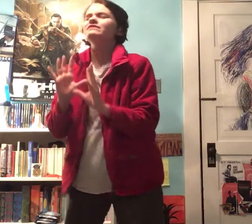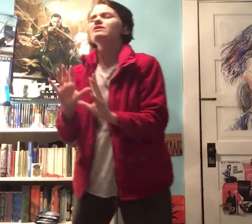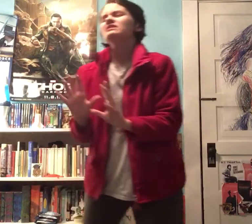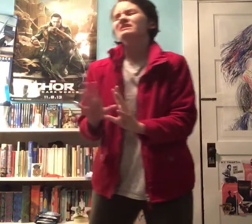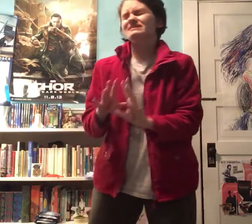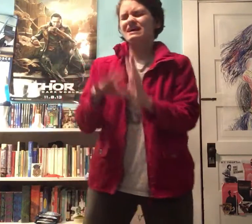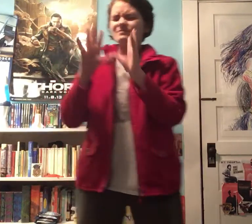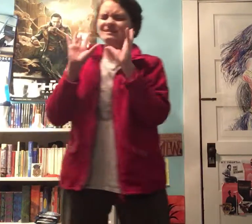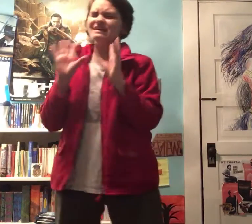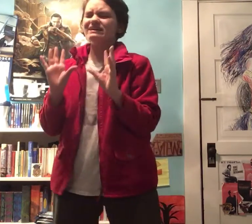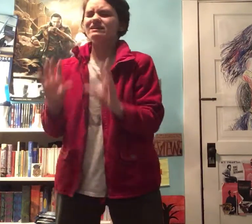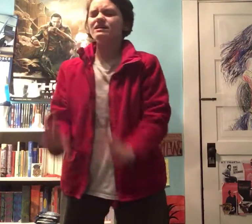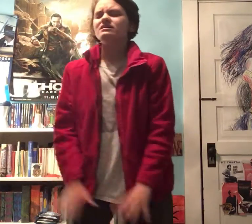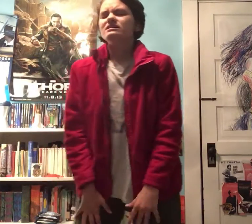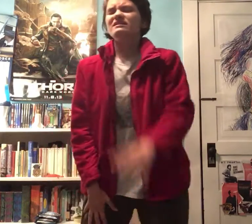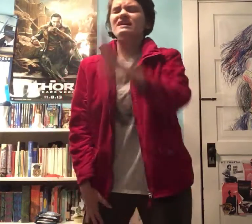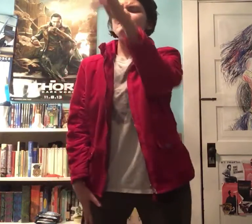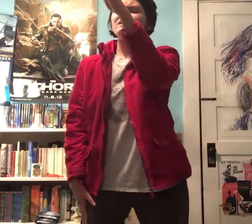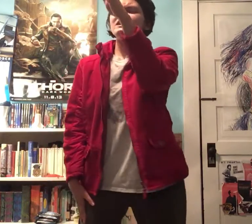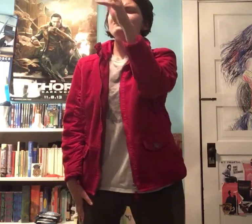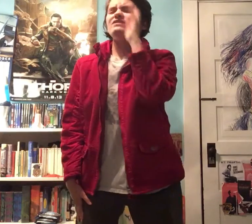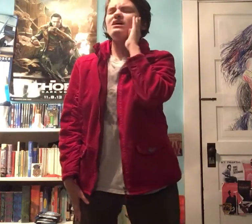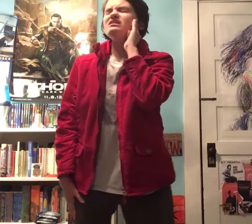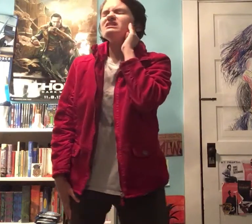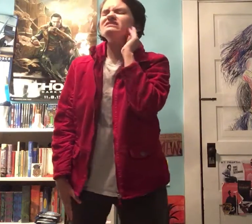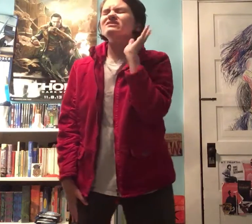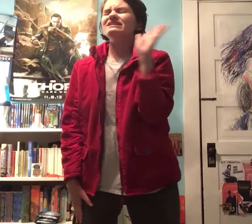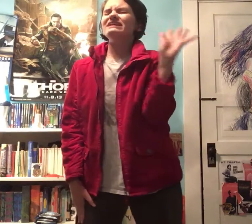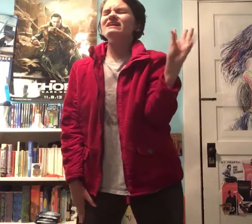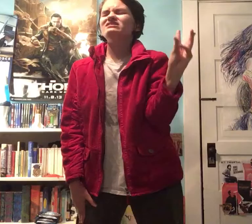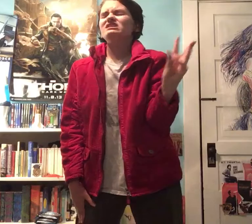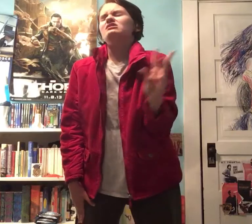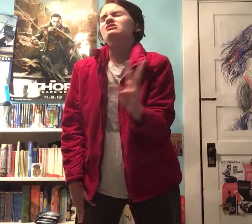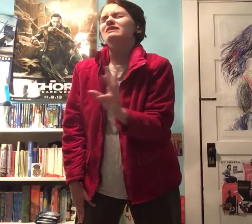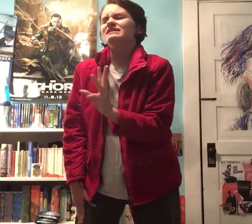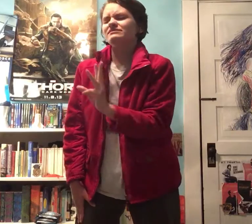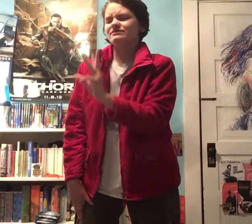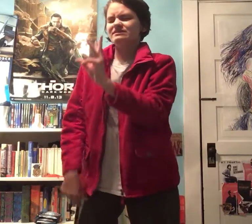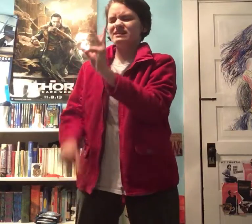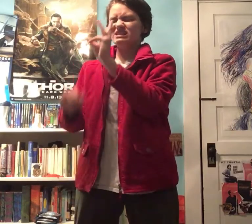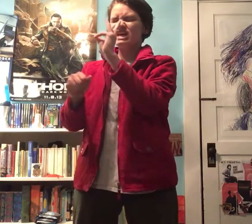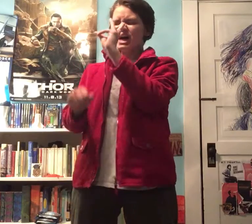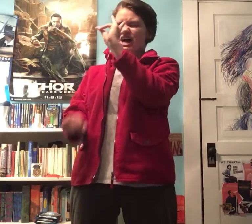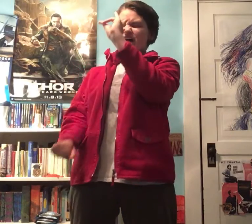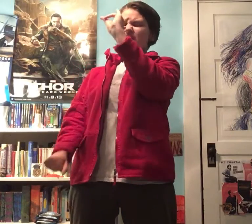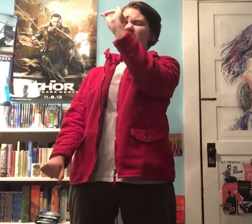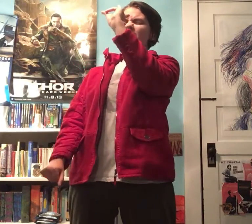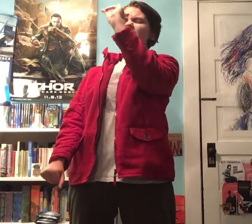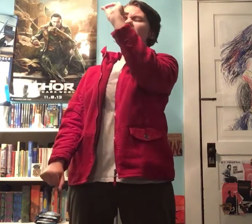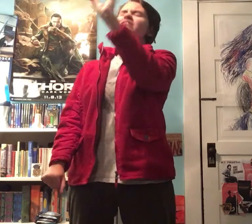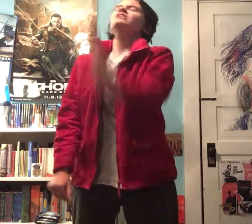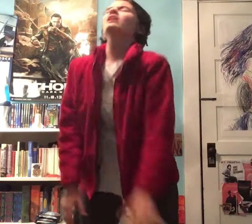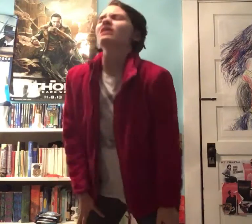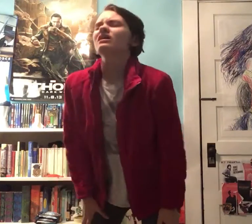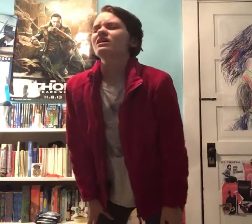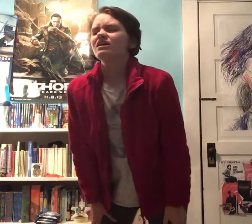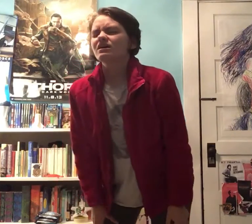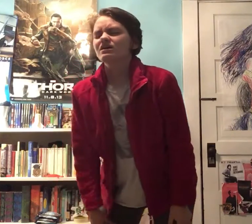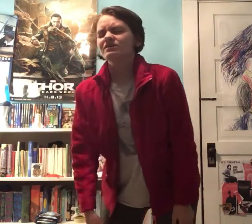flavor, cause I'm a taker, cause I'm a giver. It's only nature, I live with danger. All